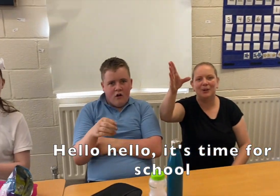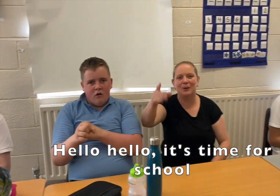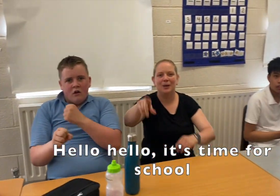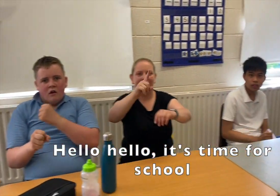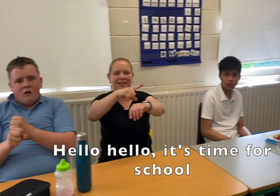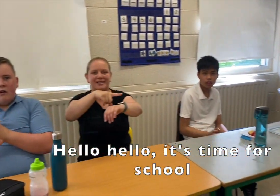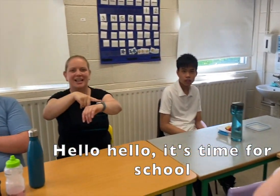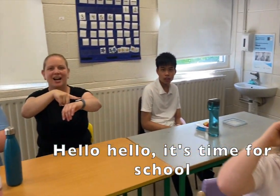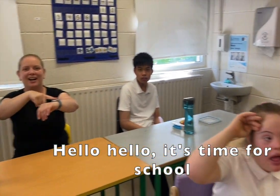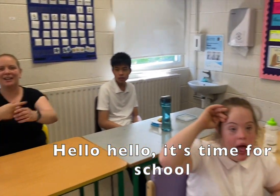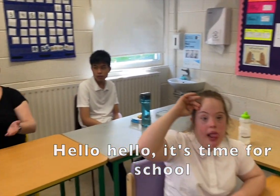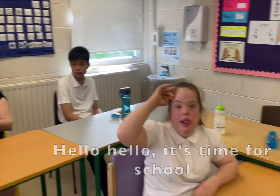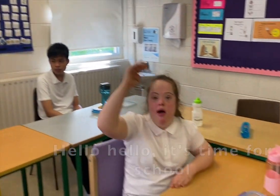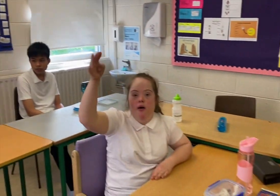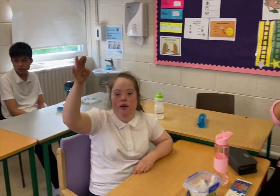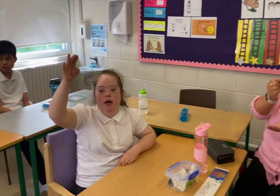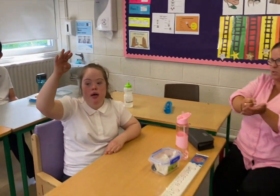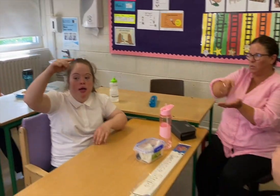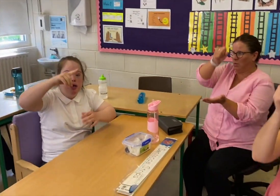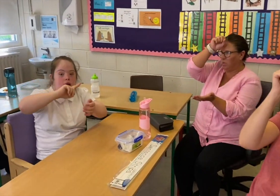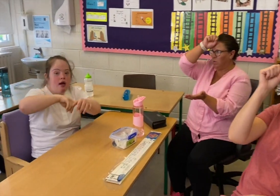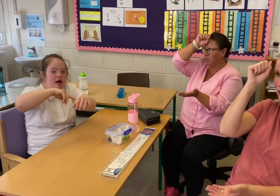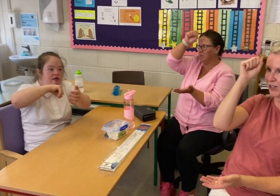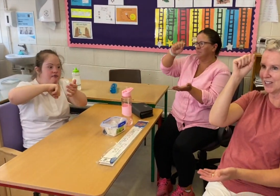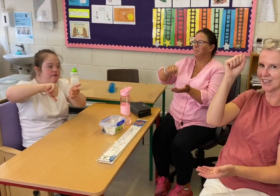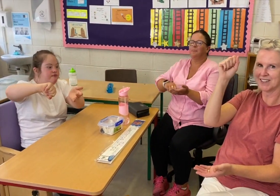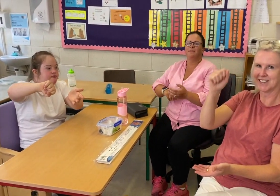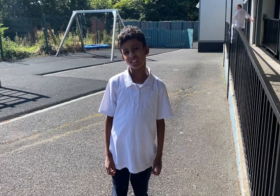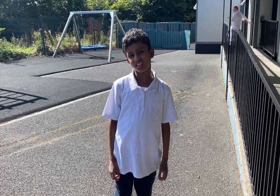it's time for school.